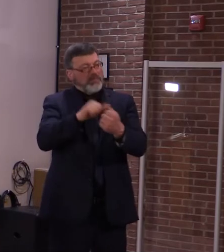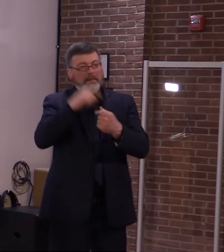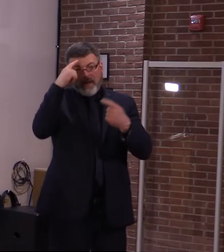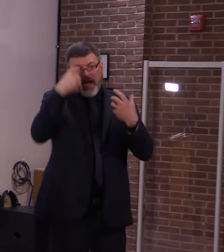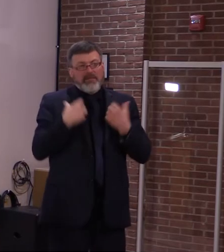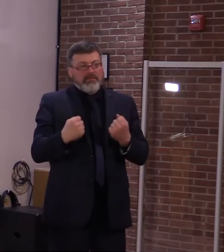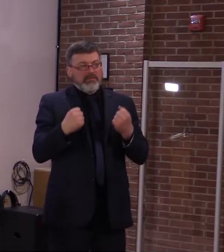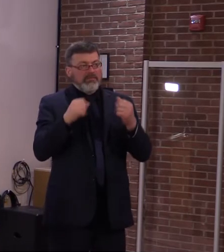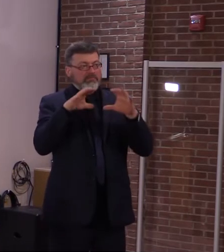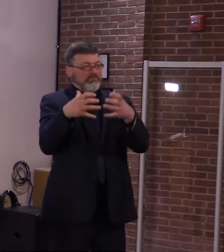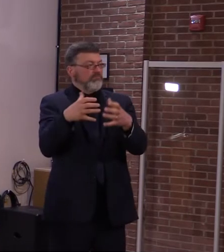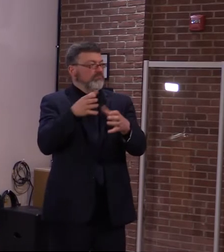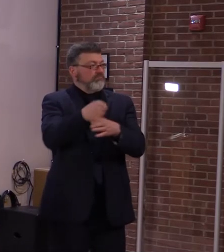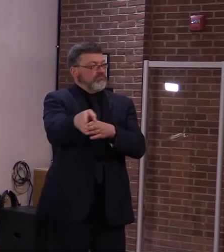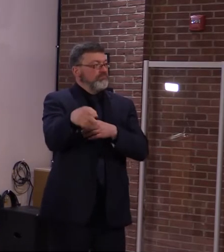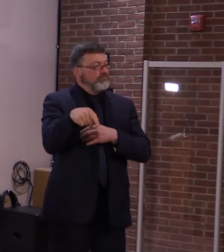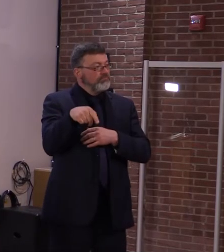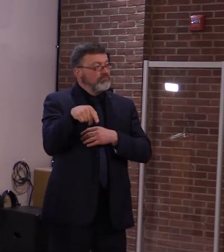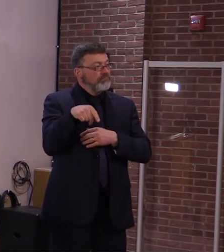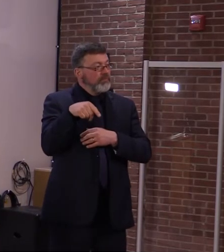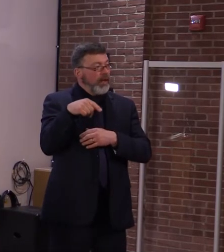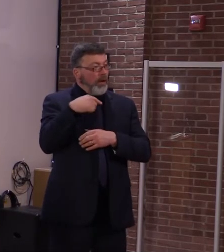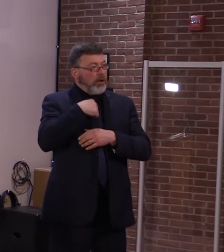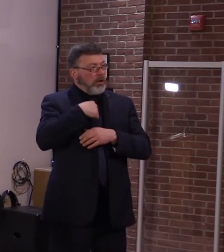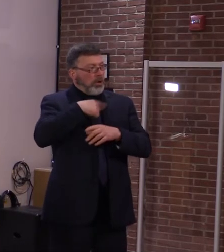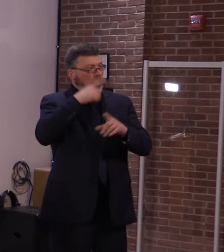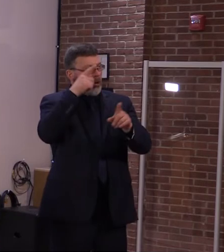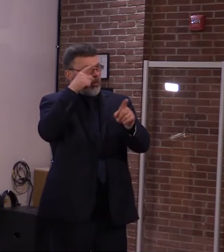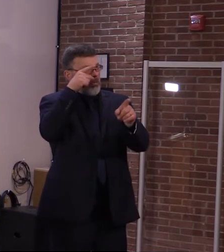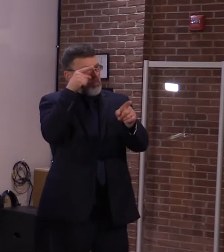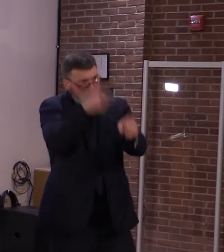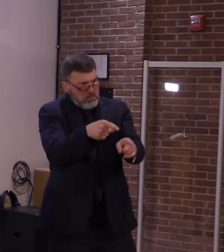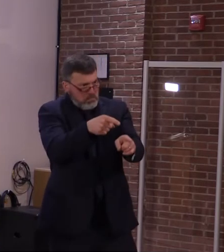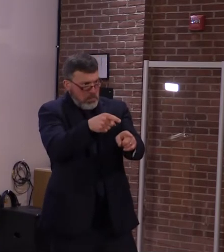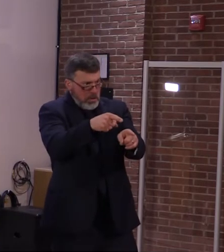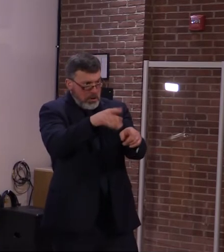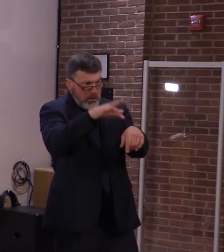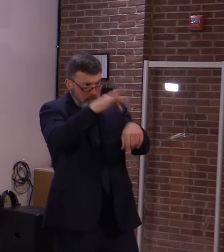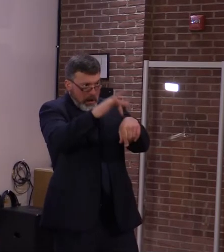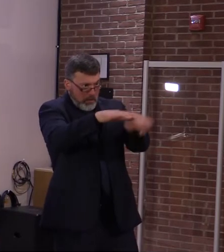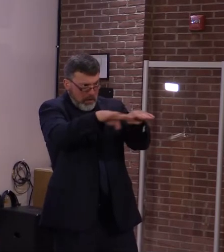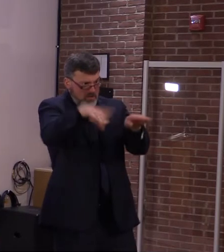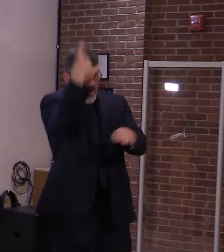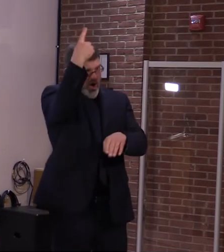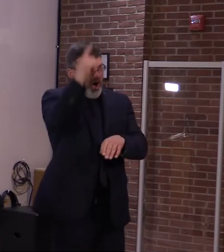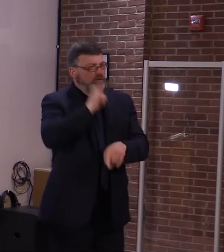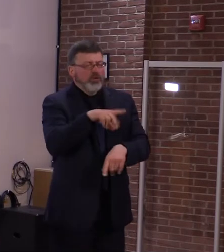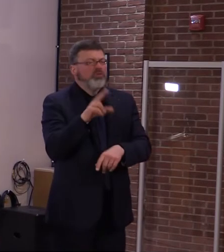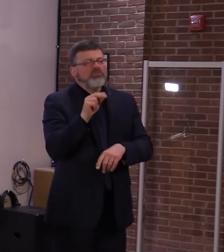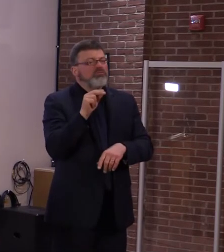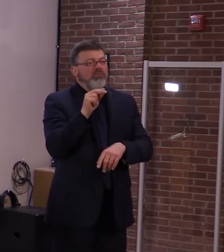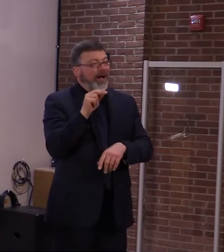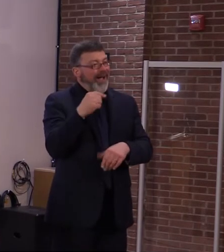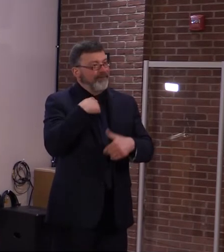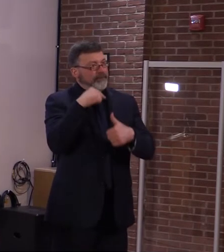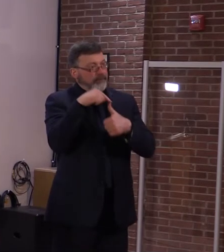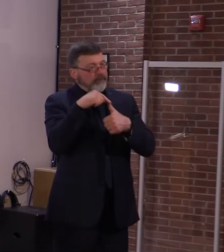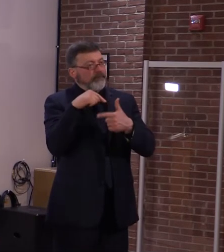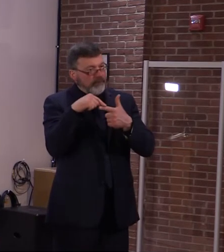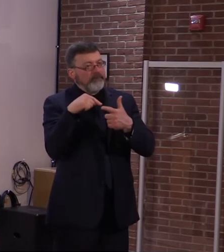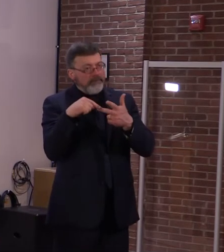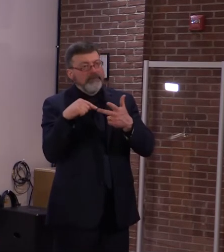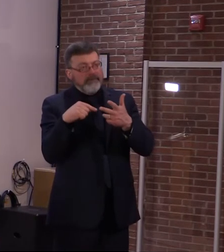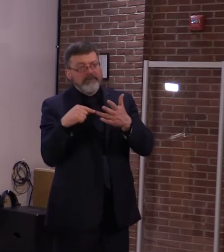closed, but an increase in the number of individuals who are in the emergency rooms. What I can say is the Department of Health and